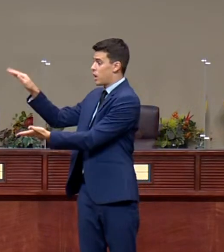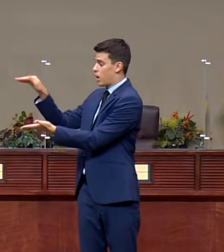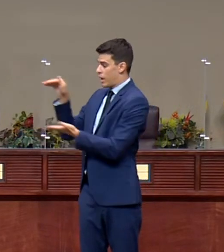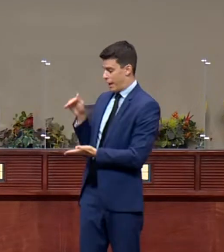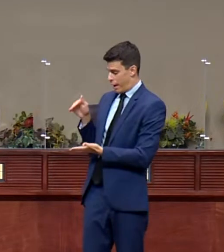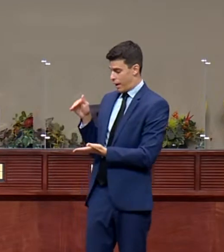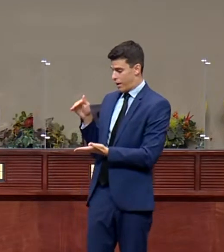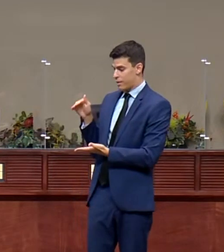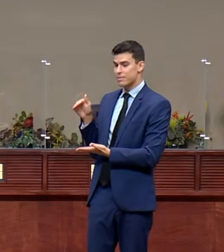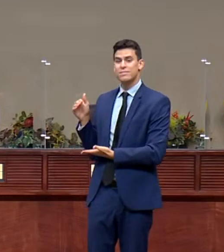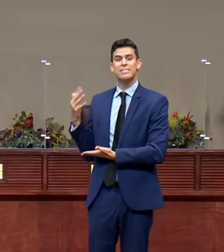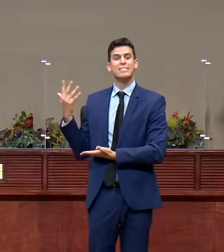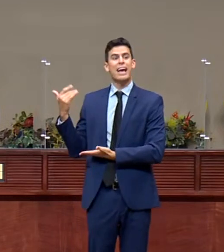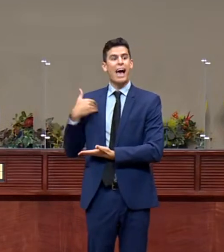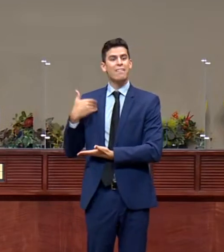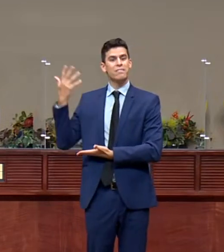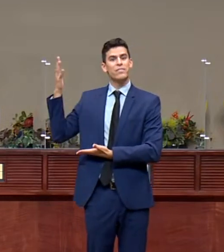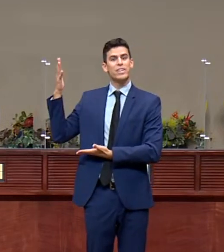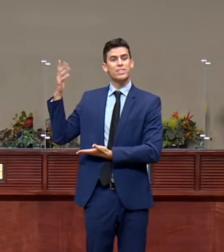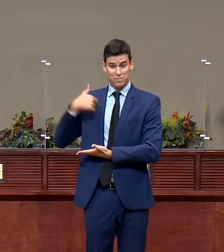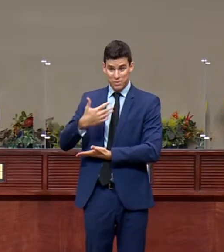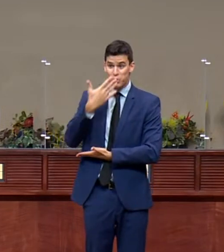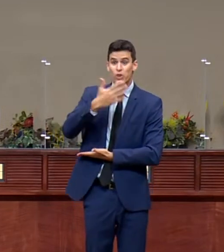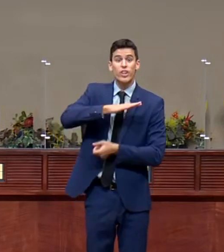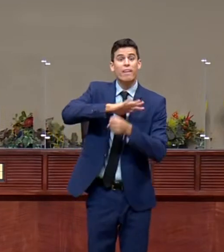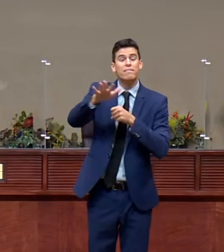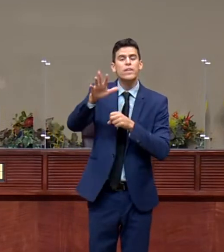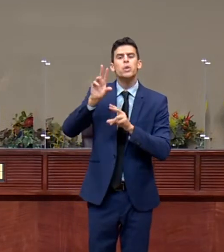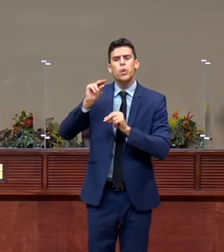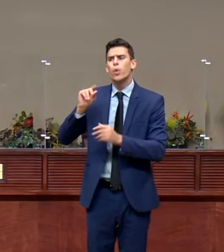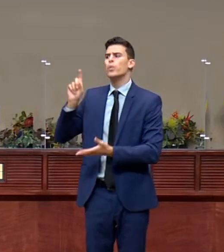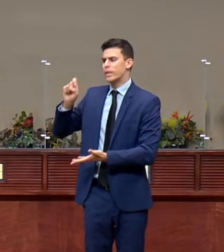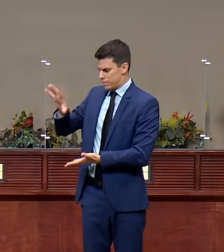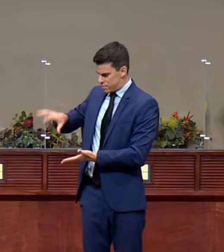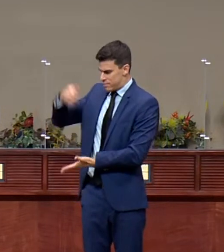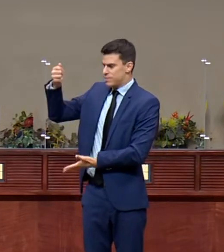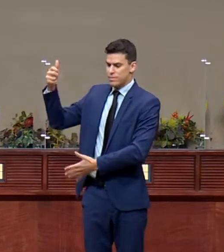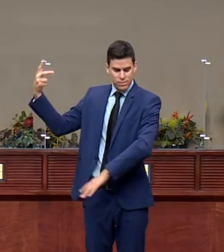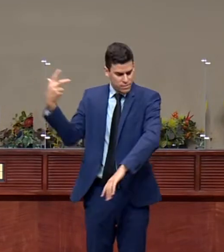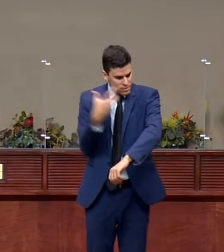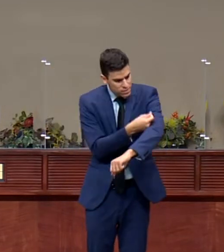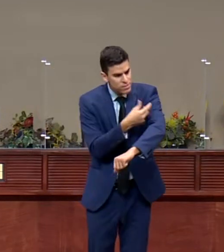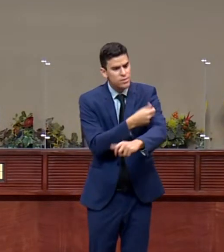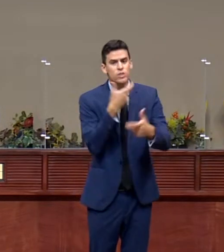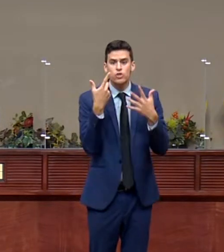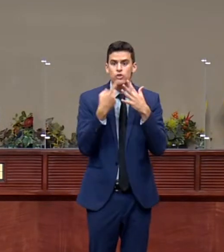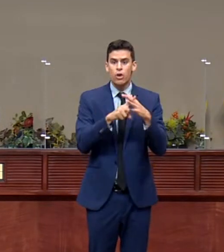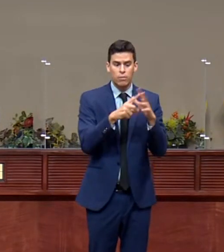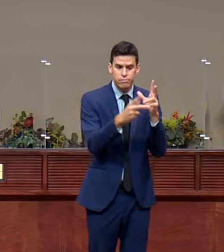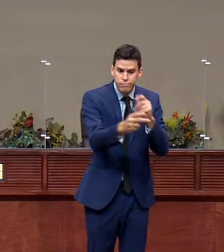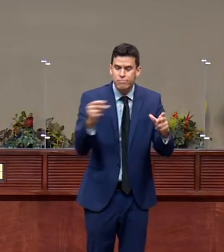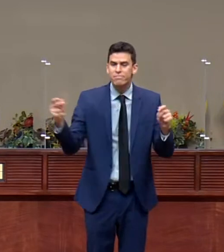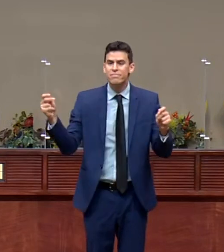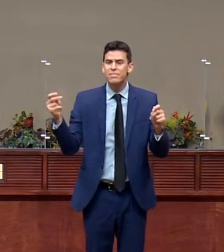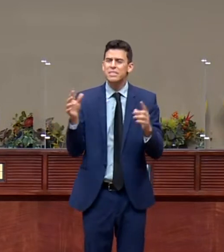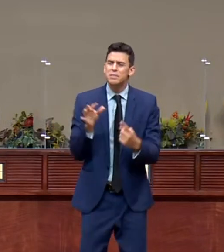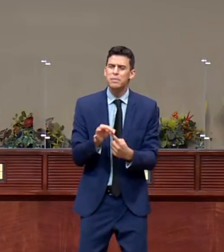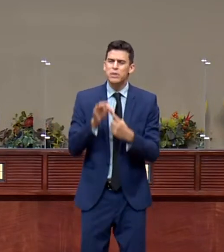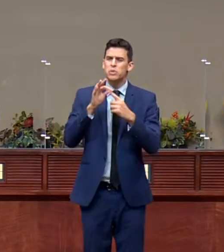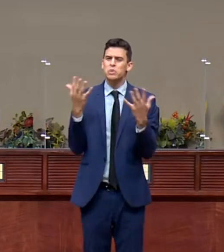into the arms, and especially now, into the arms of the people we cherish most, our